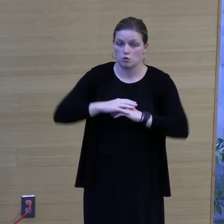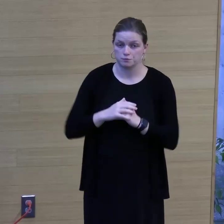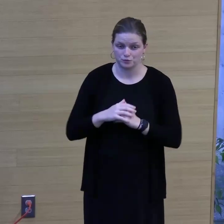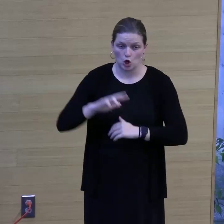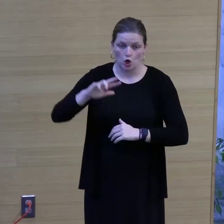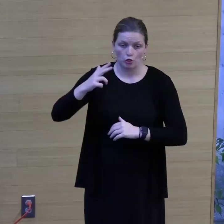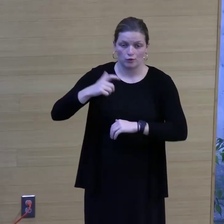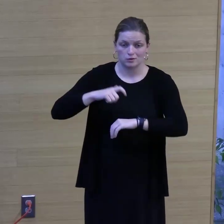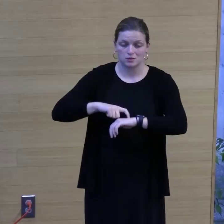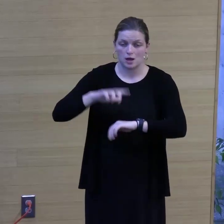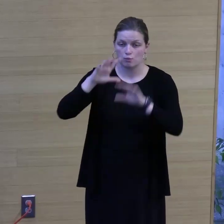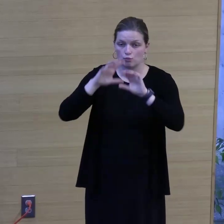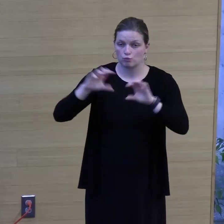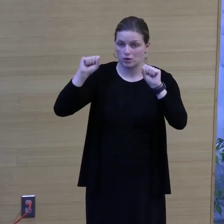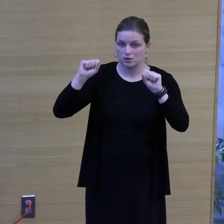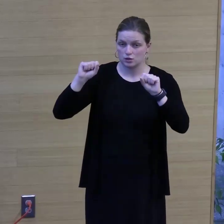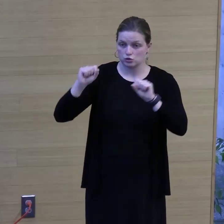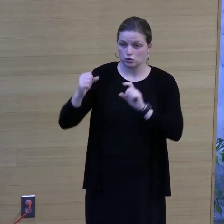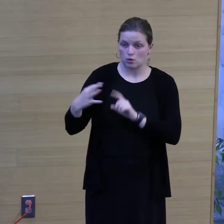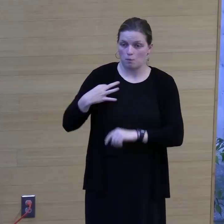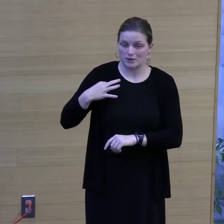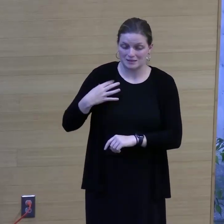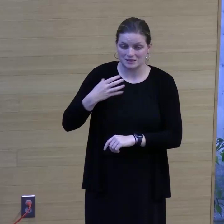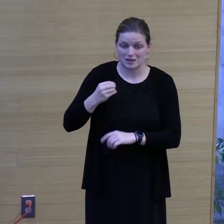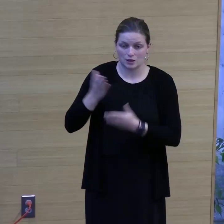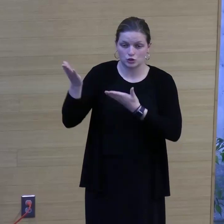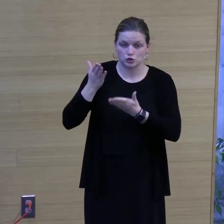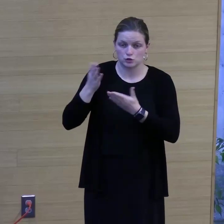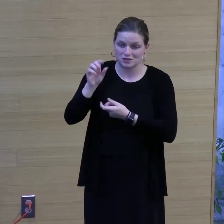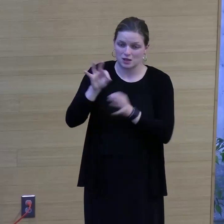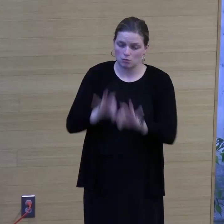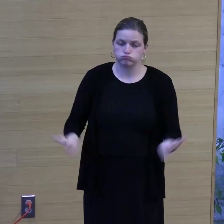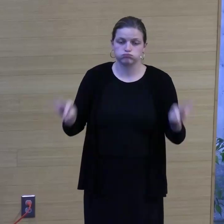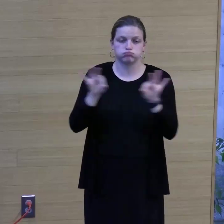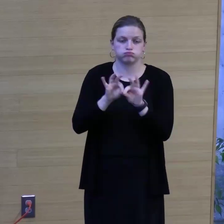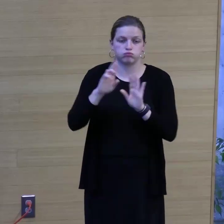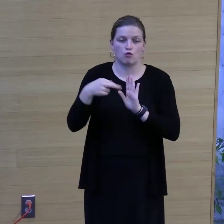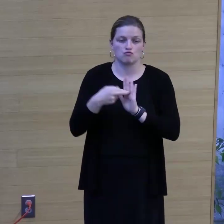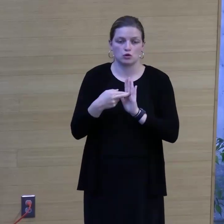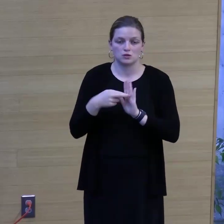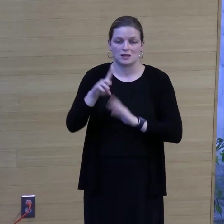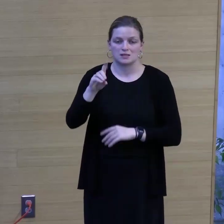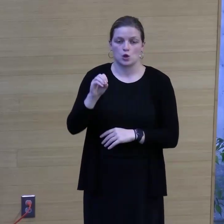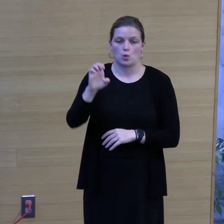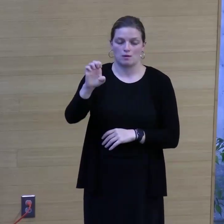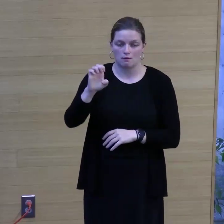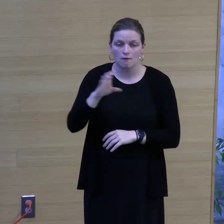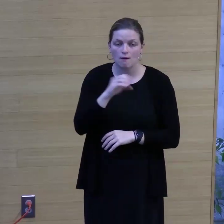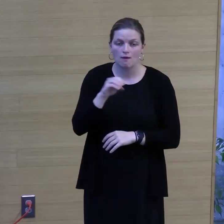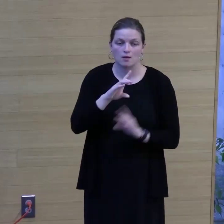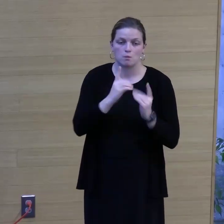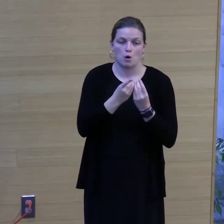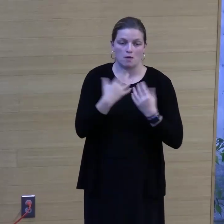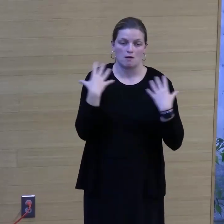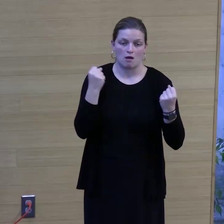a 3-time presidential appointee, and she has served in key policy roles at the Department of Education and in the Department